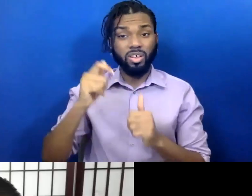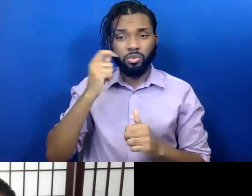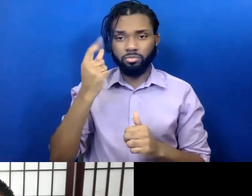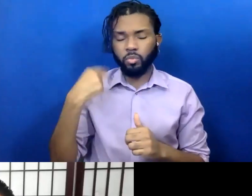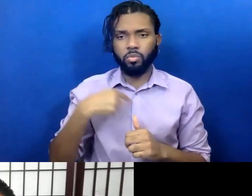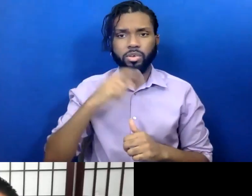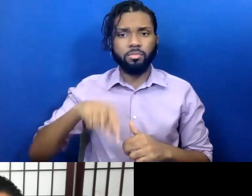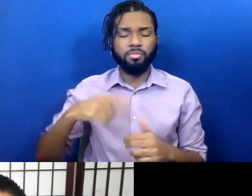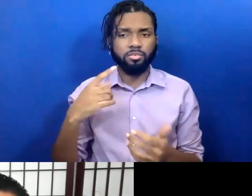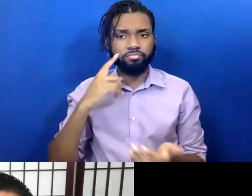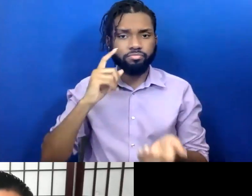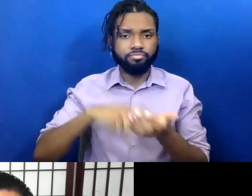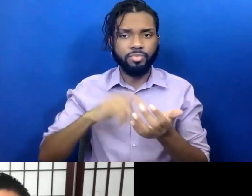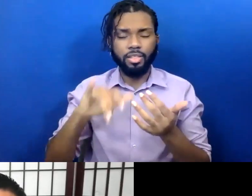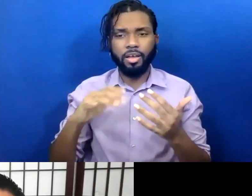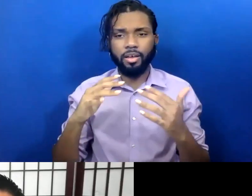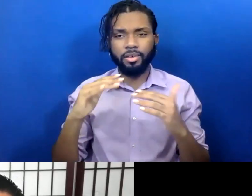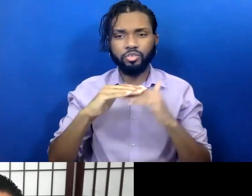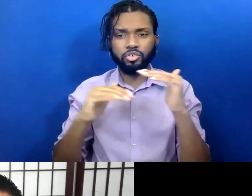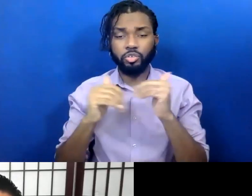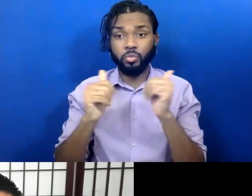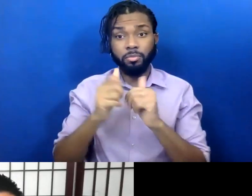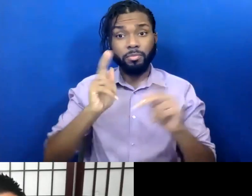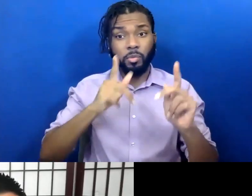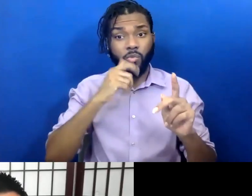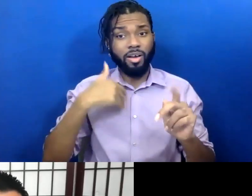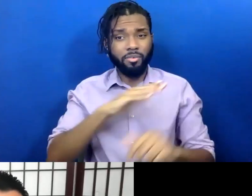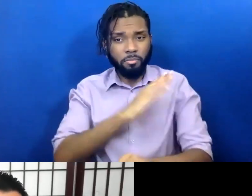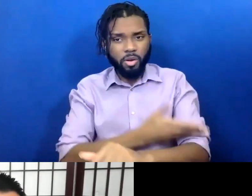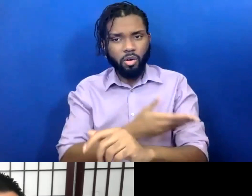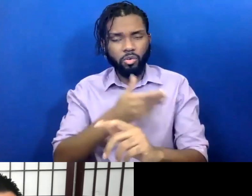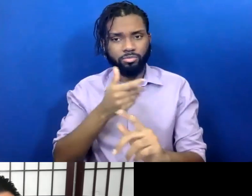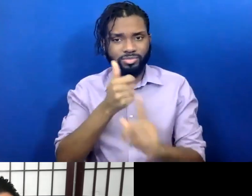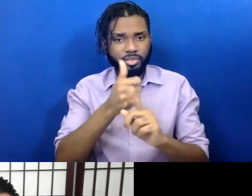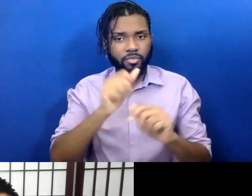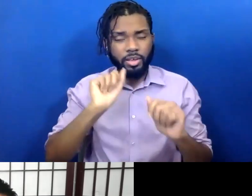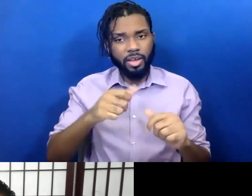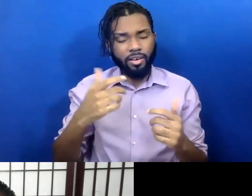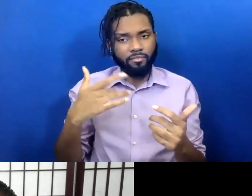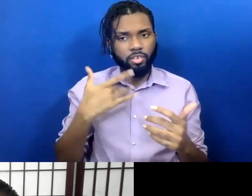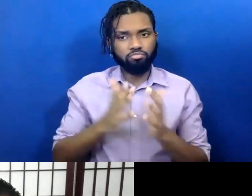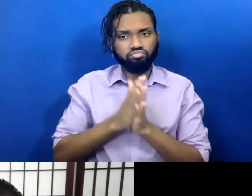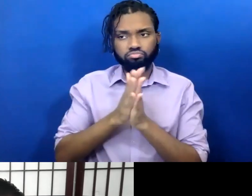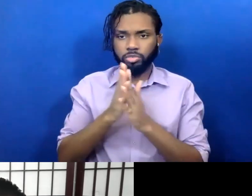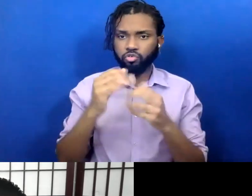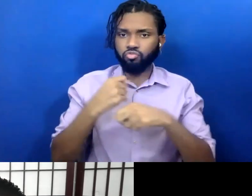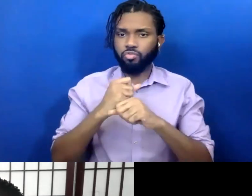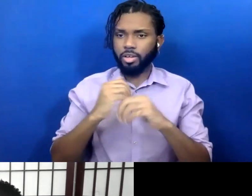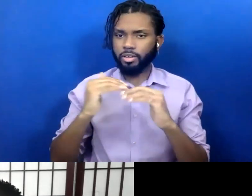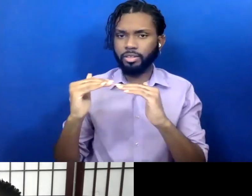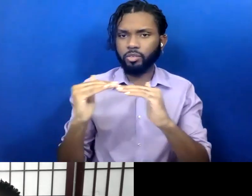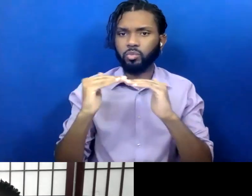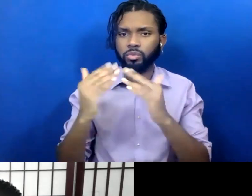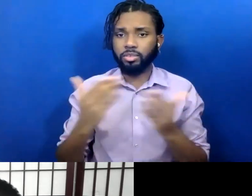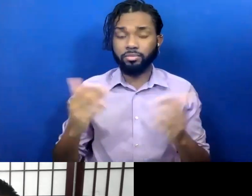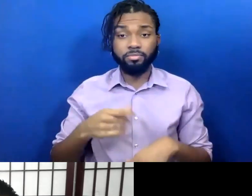where those in power can see some interest in creating equal playing fields. And